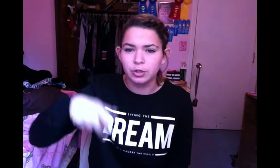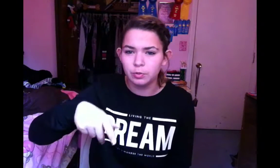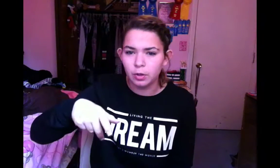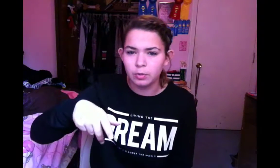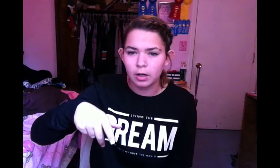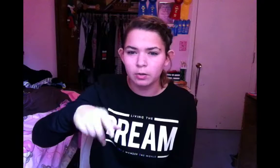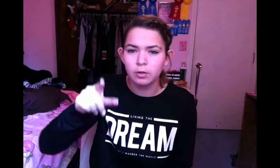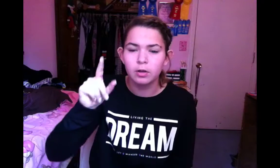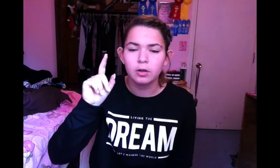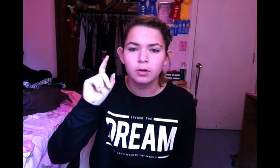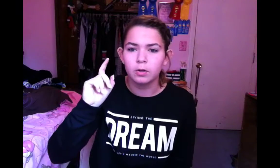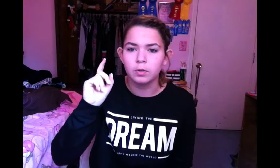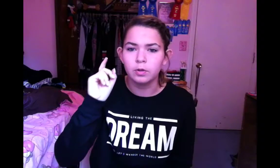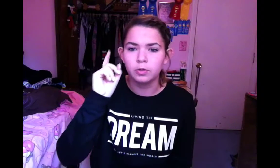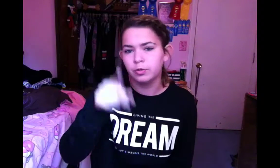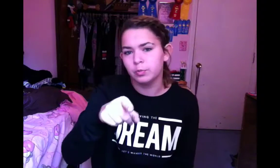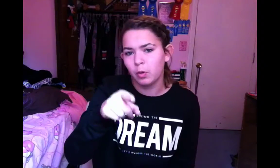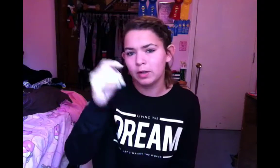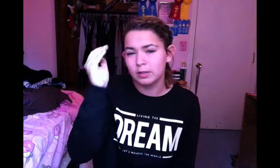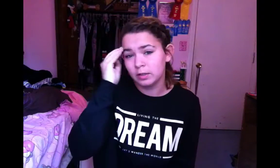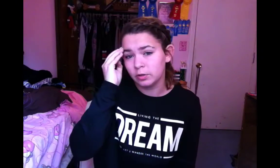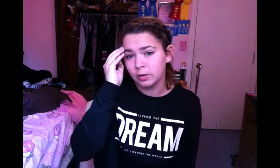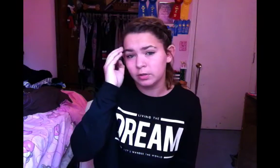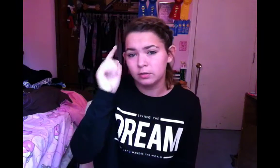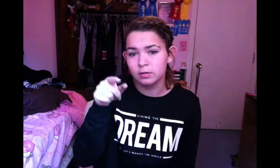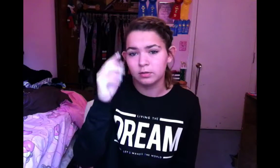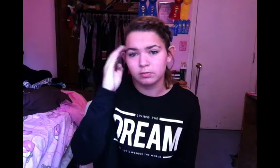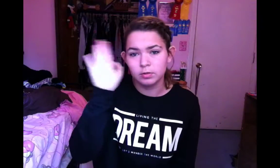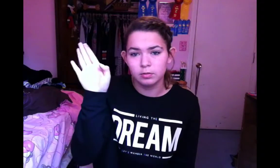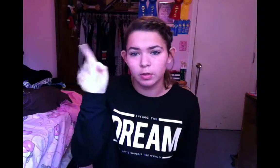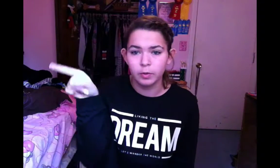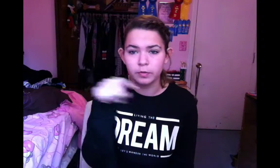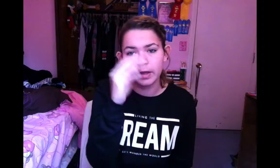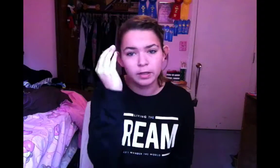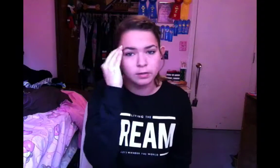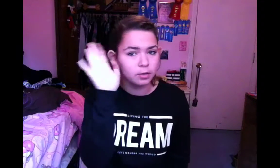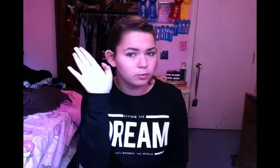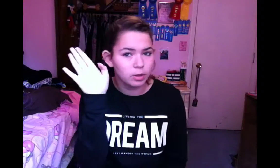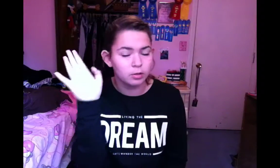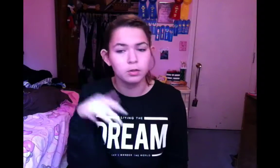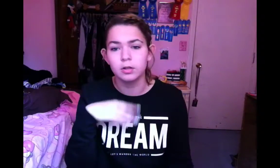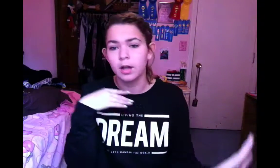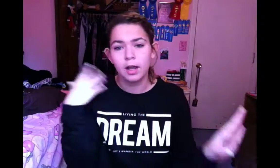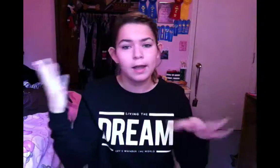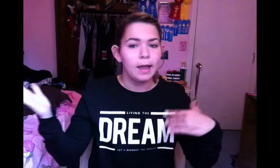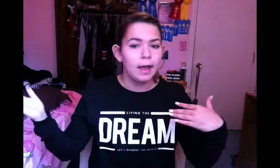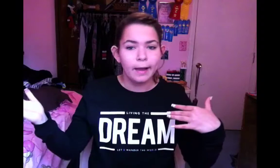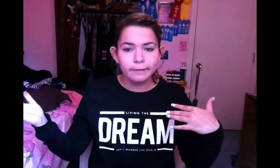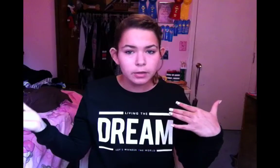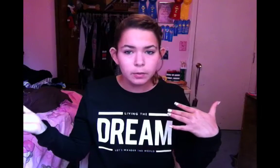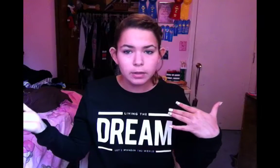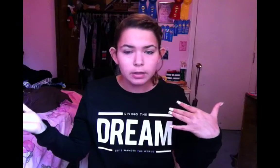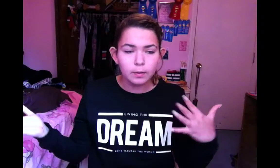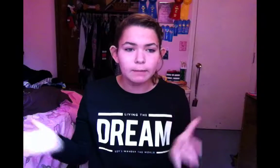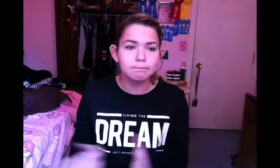you don't know. Or you know you just point and then do it. So you know or they don't know. Or however you want to do it.